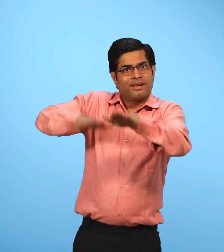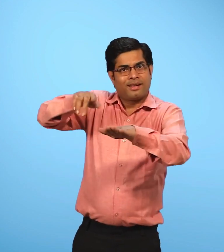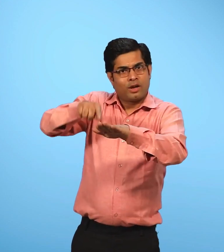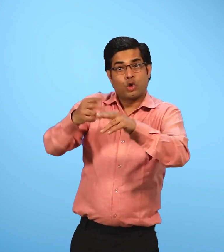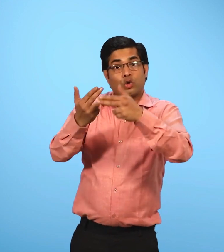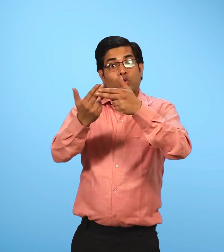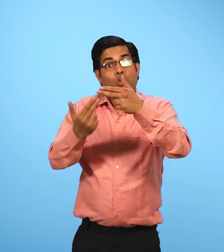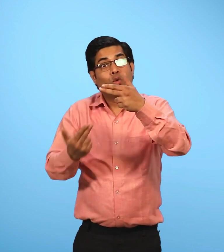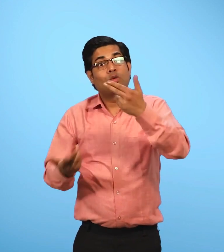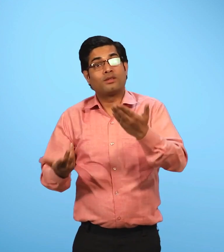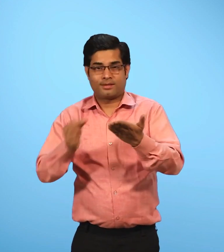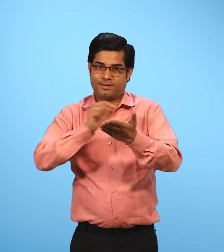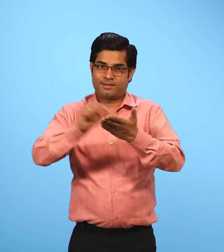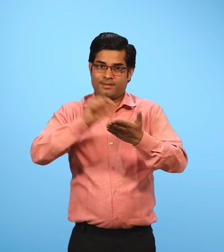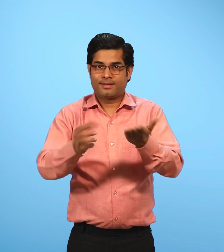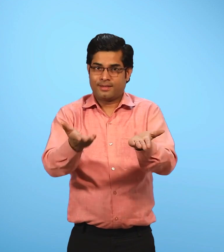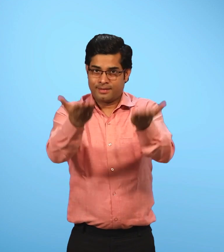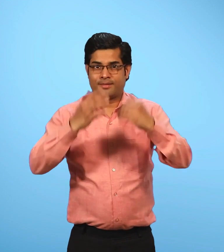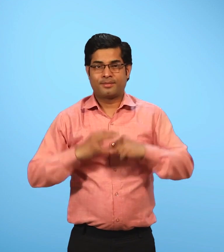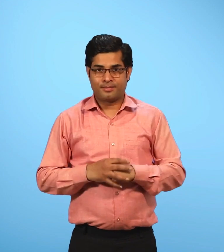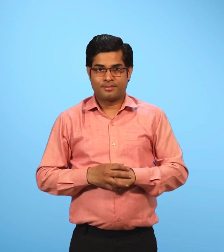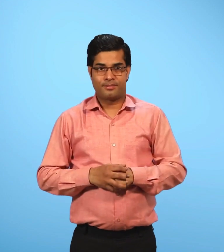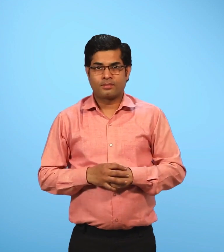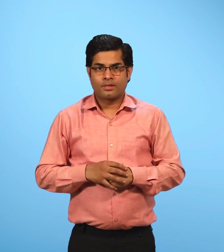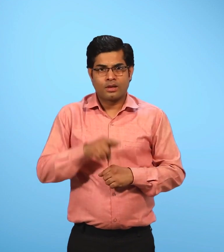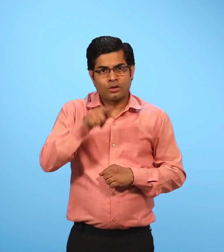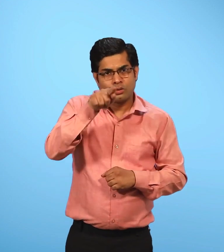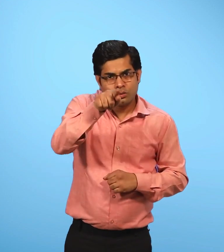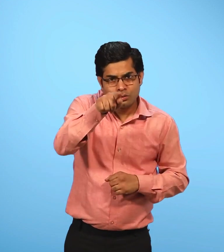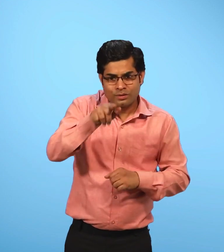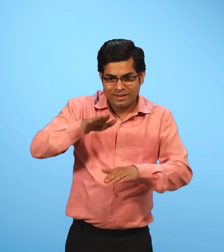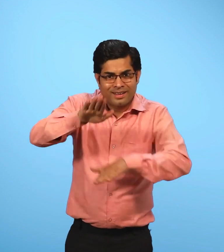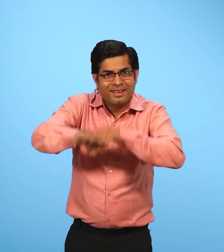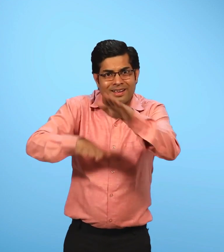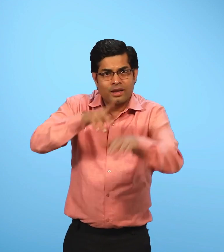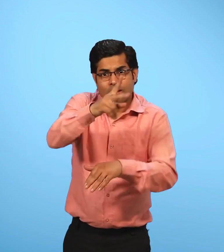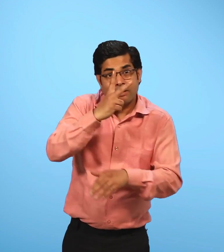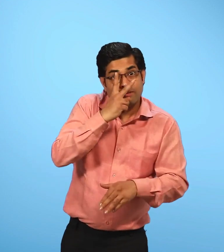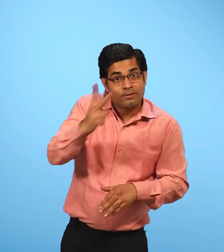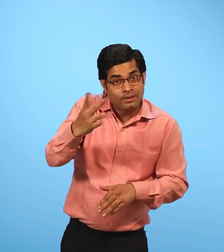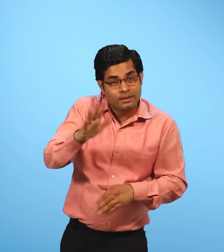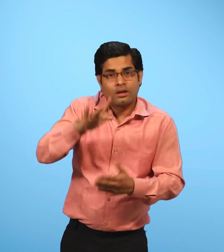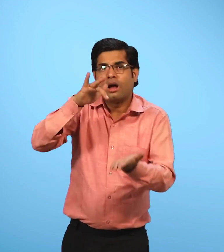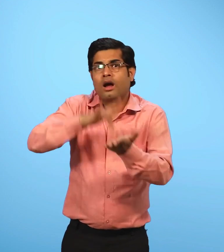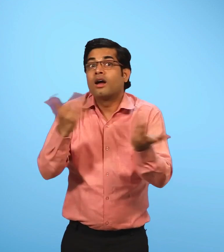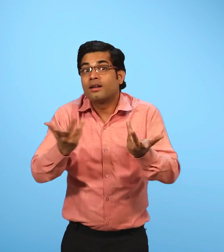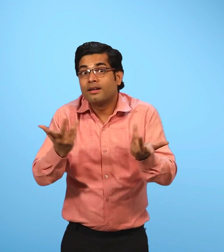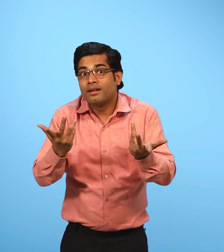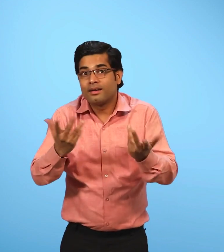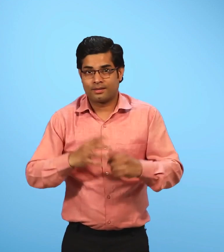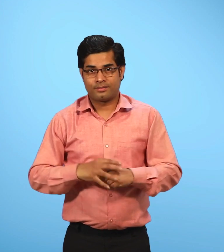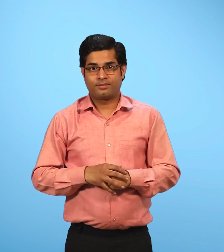water's edge. 3. I ran as fast as I could. Blank. I